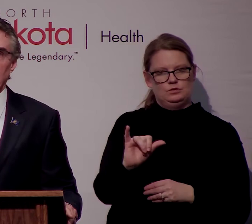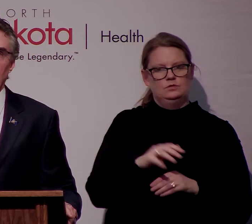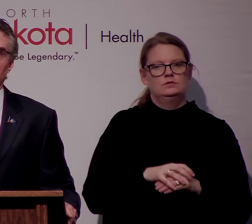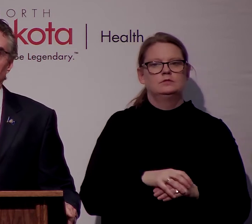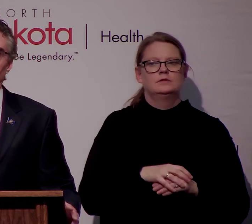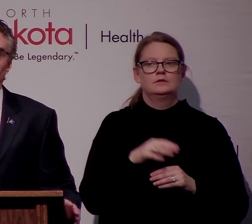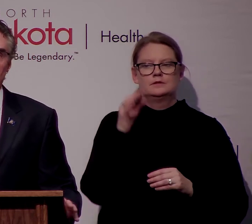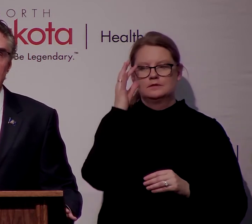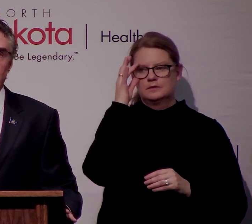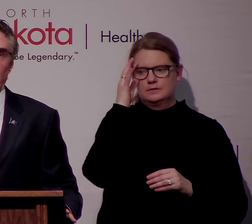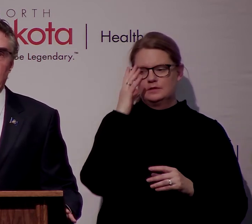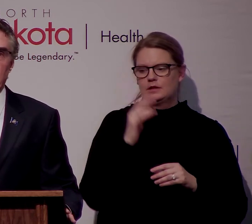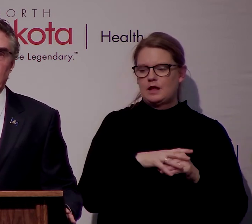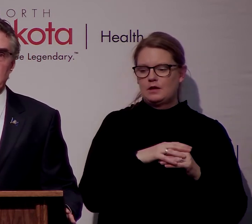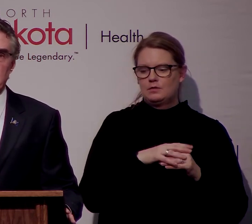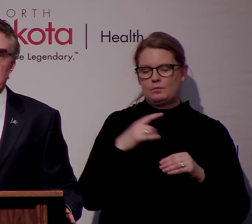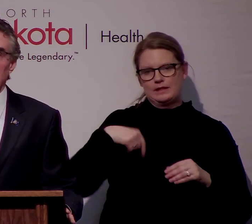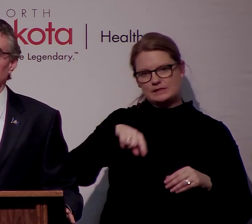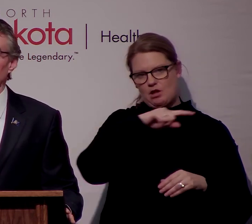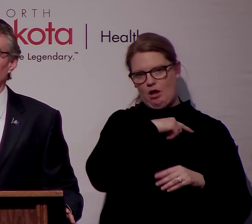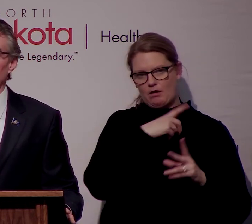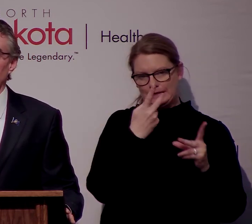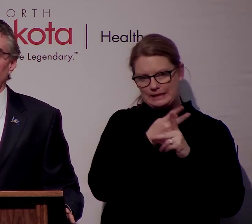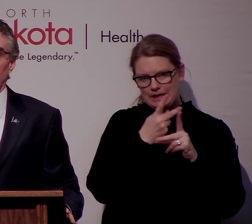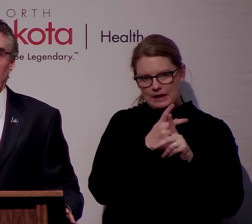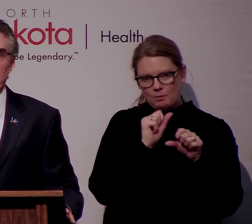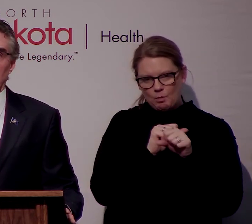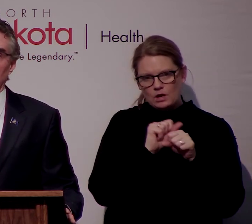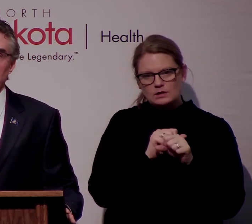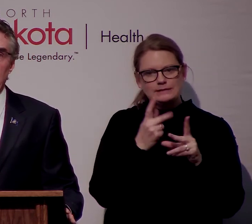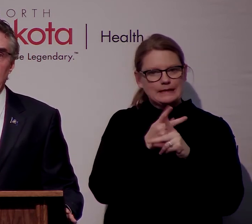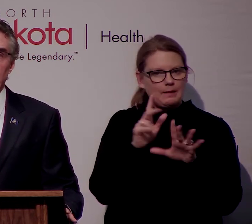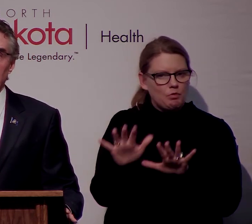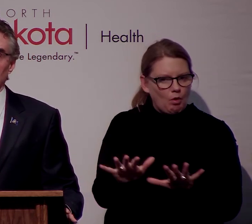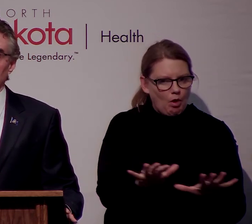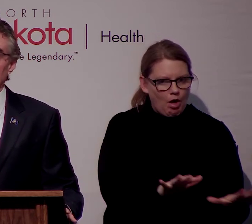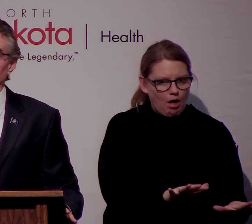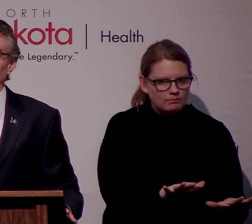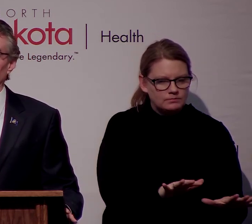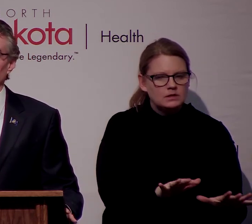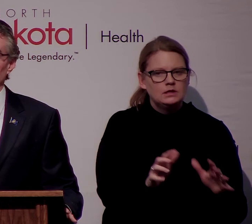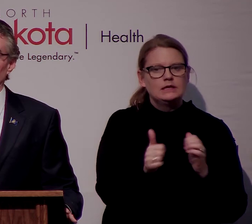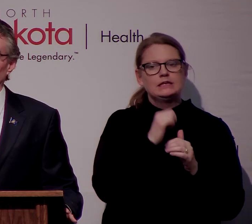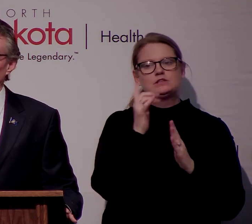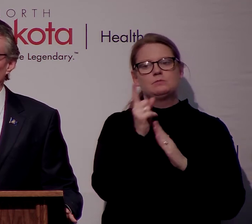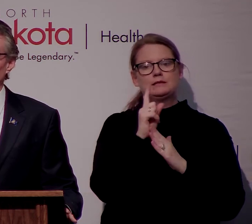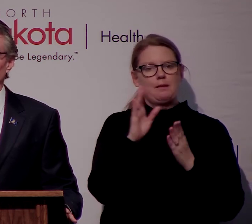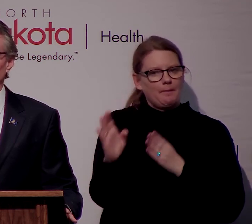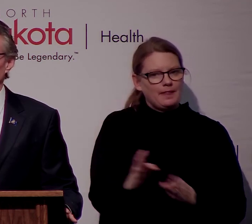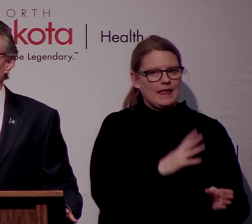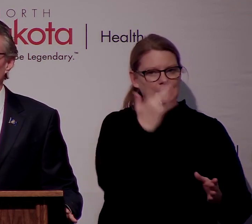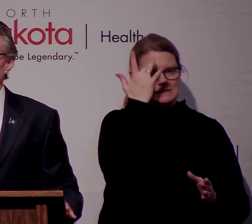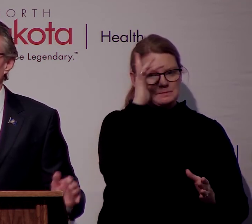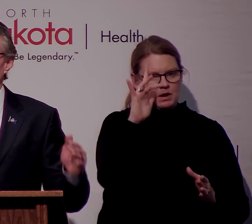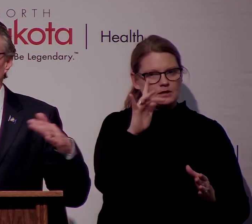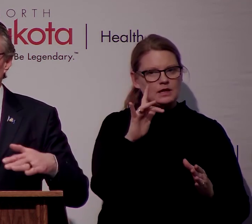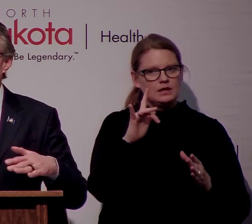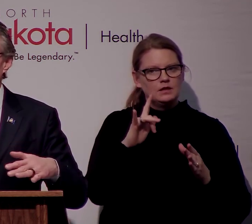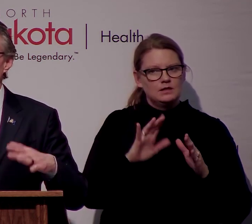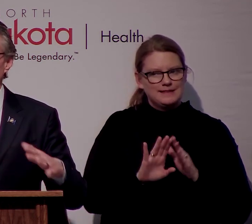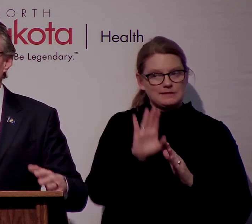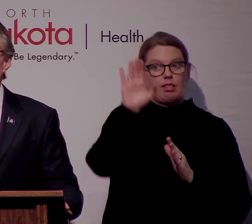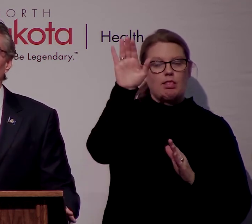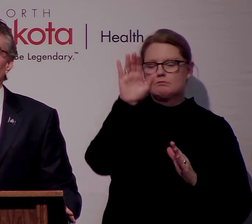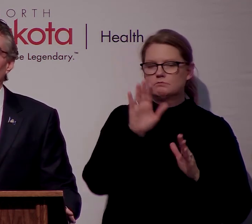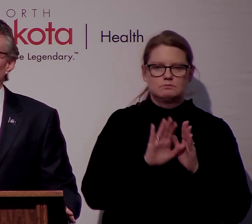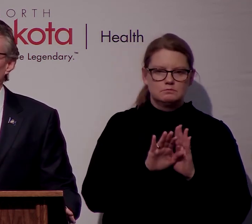let's all keep working towards a state of calm. Let's all spend every minute we have to plan smartly. Let's get this spike lowered